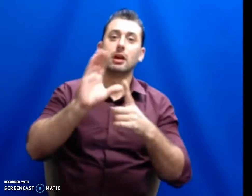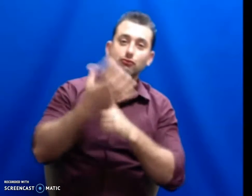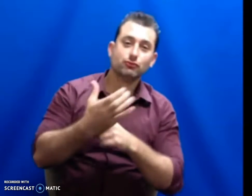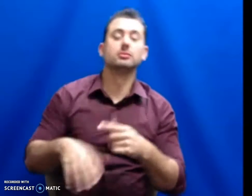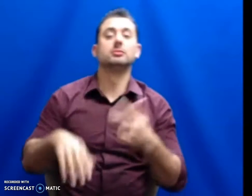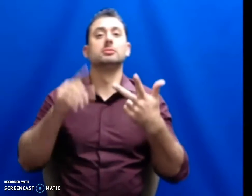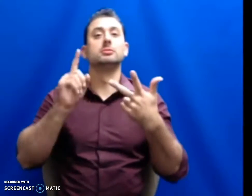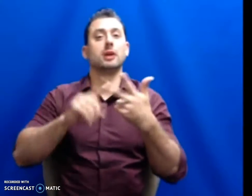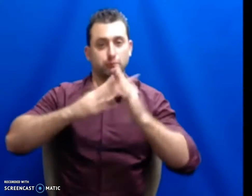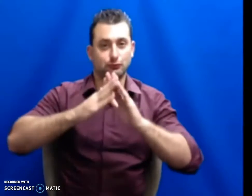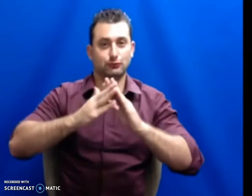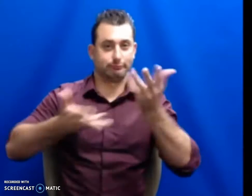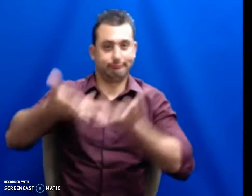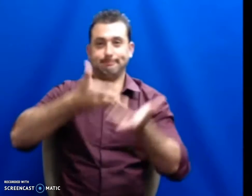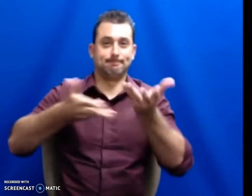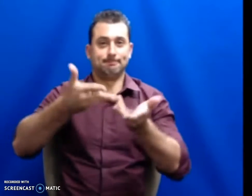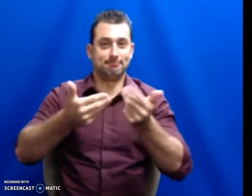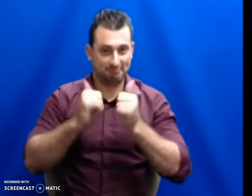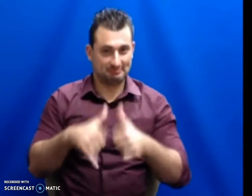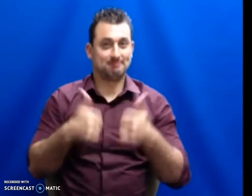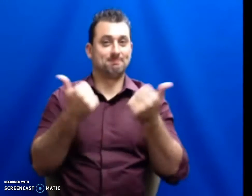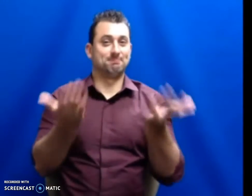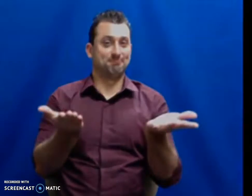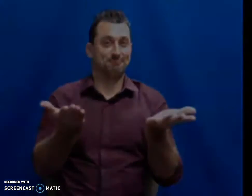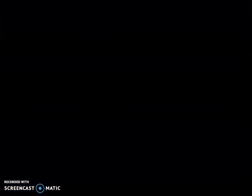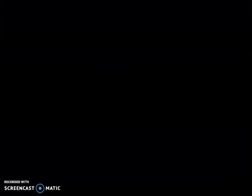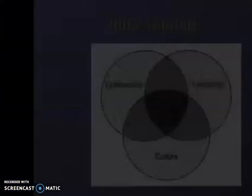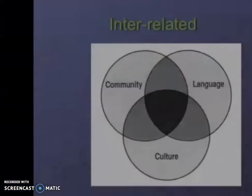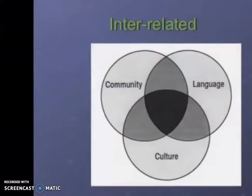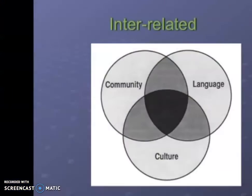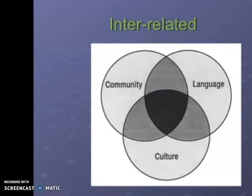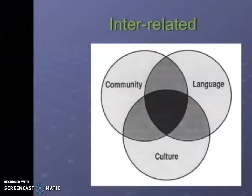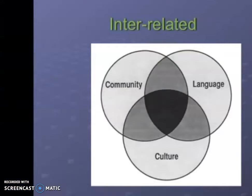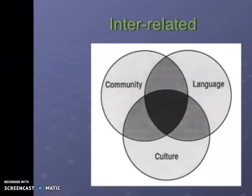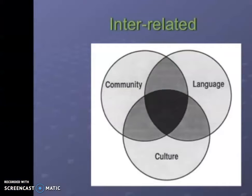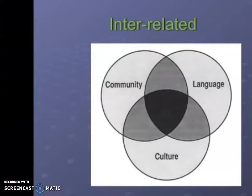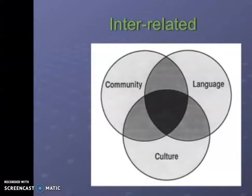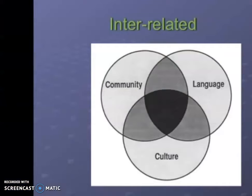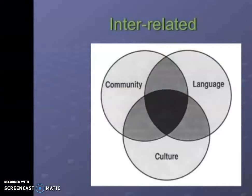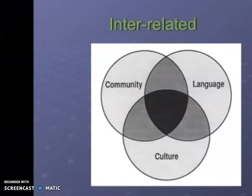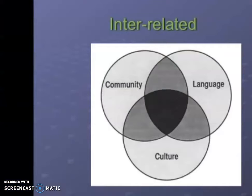So, discussing language is important because of how it impacts culture and community. Here's that graph